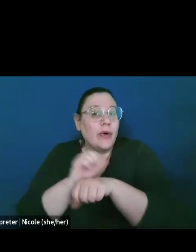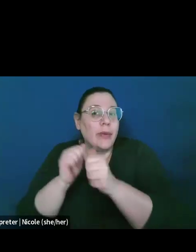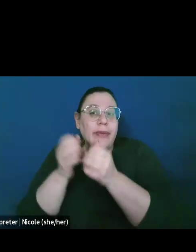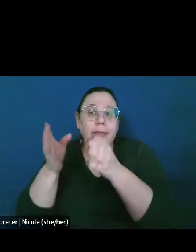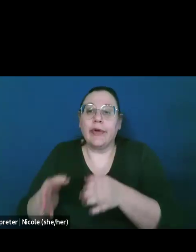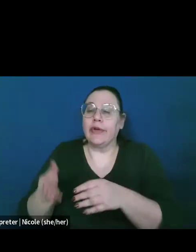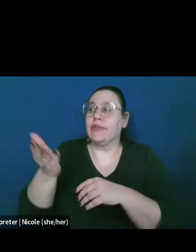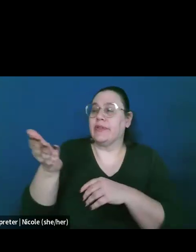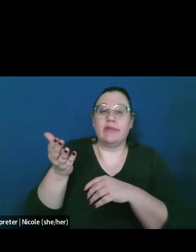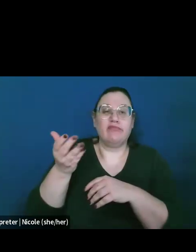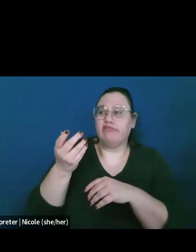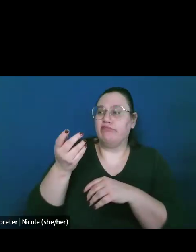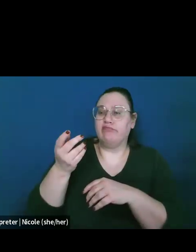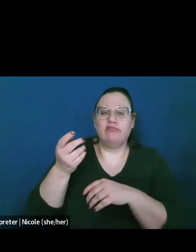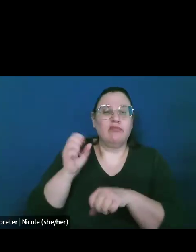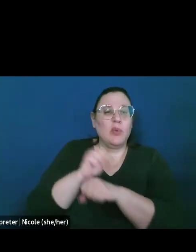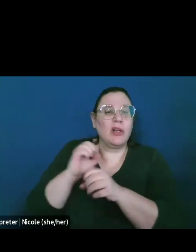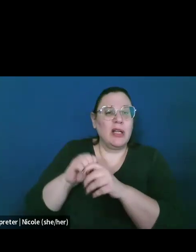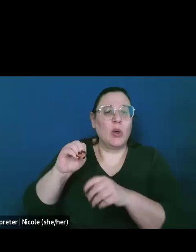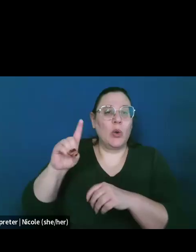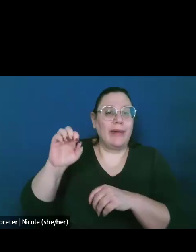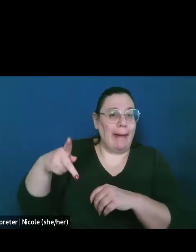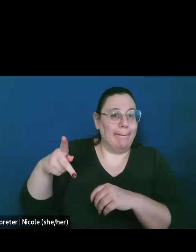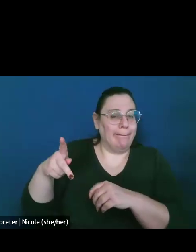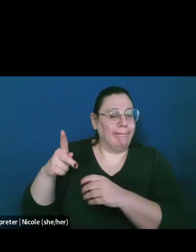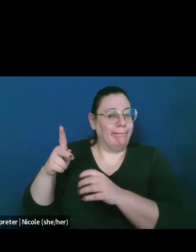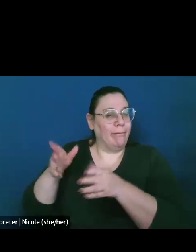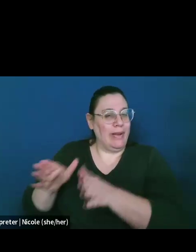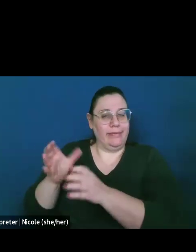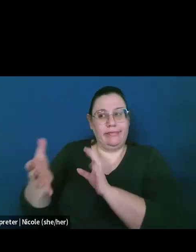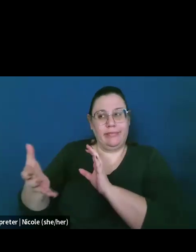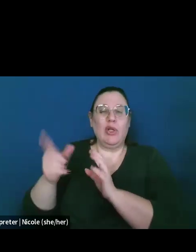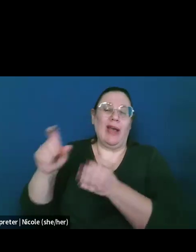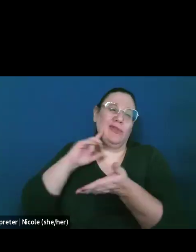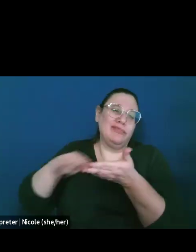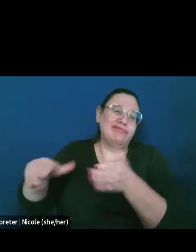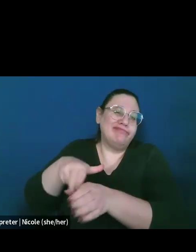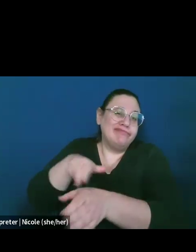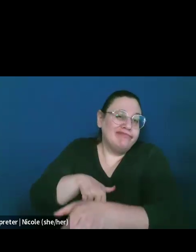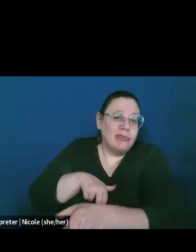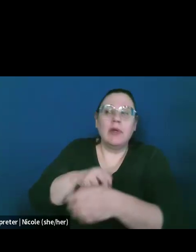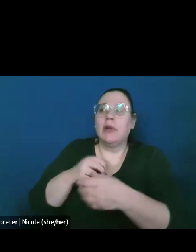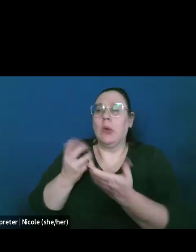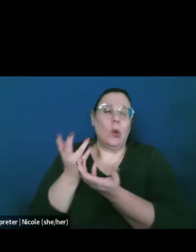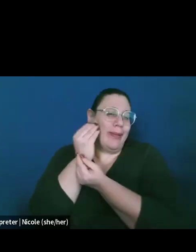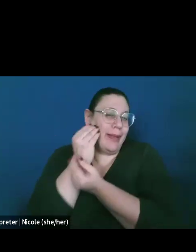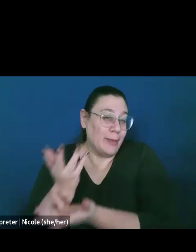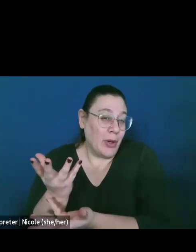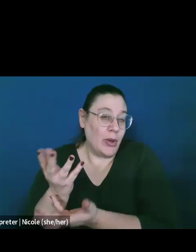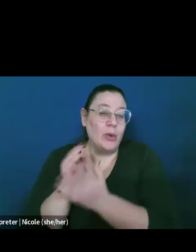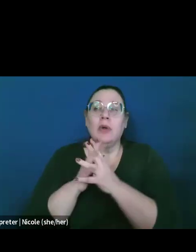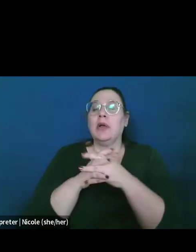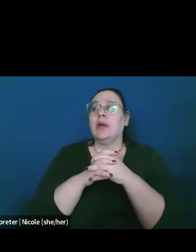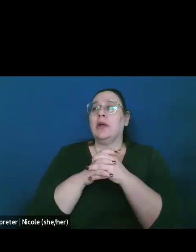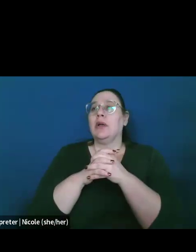and you've worked with them in the OJEP capacity, then you would have to recuse yourself or let them know, kind of thing. And so that